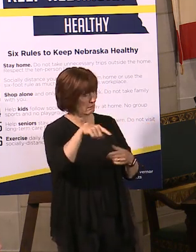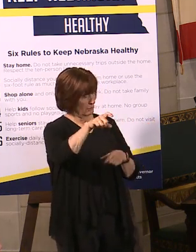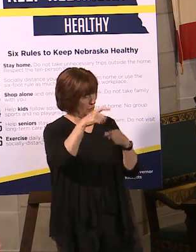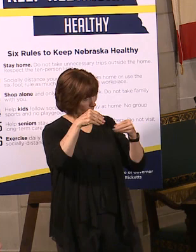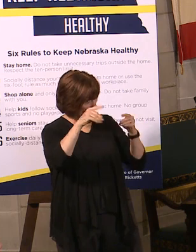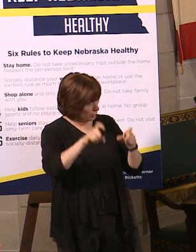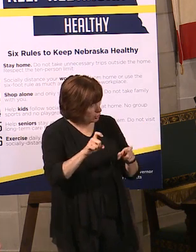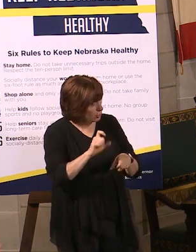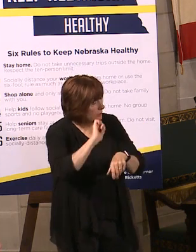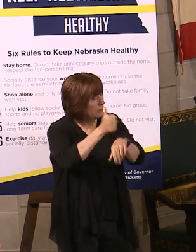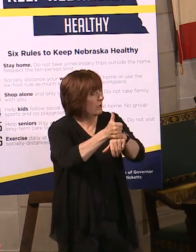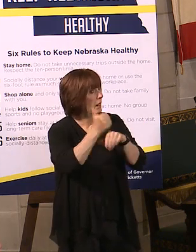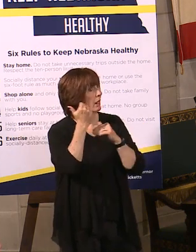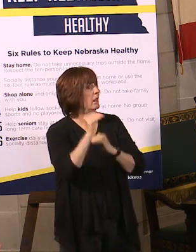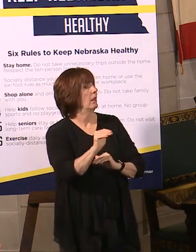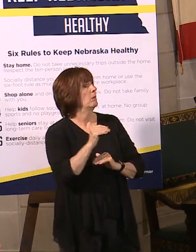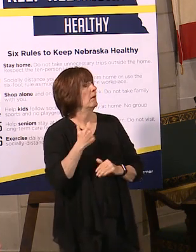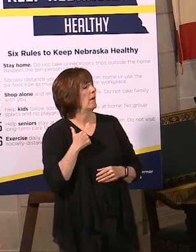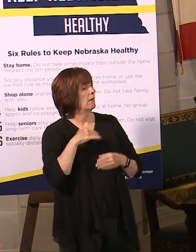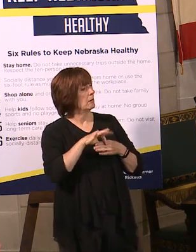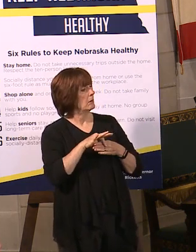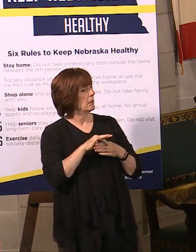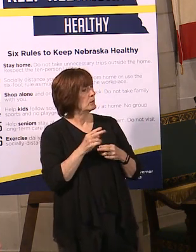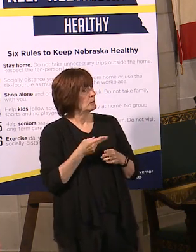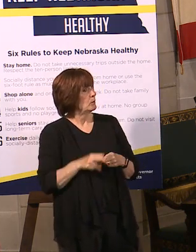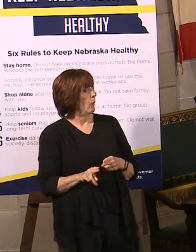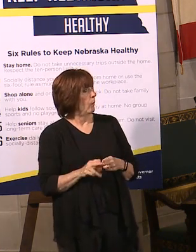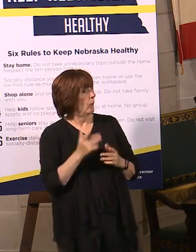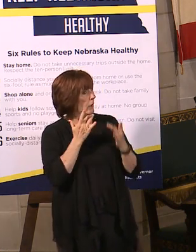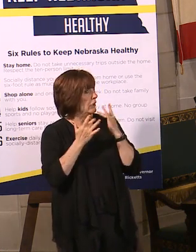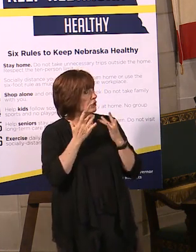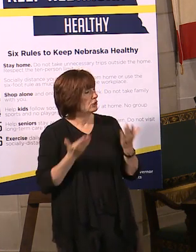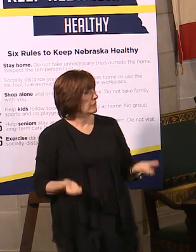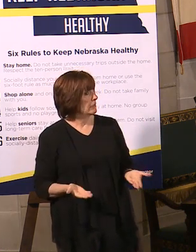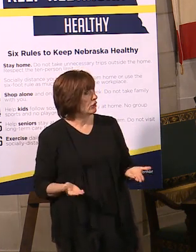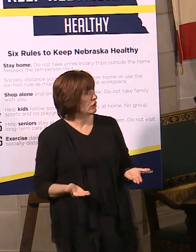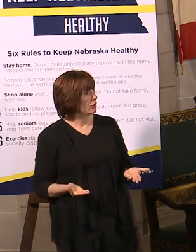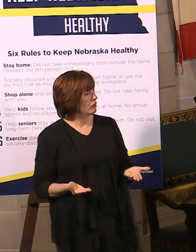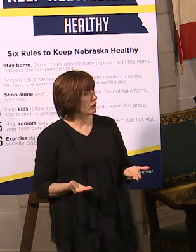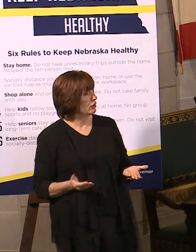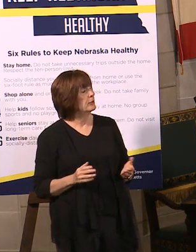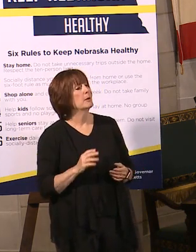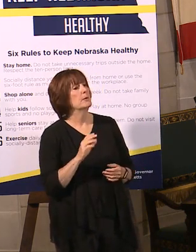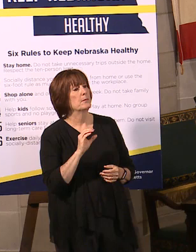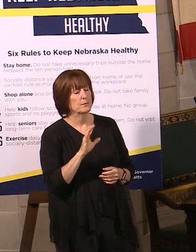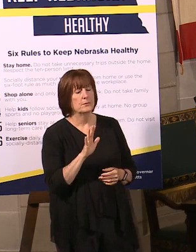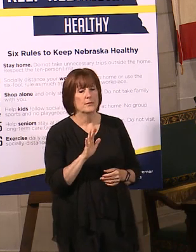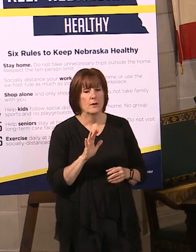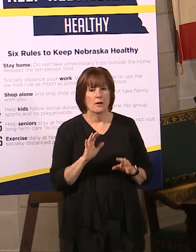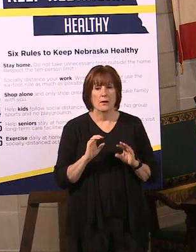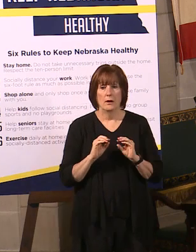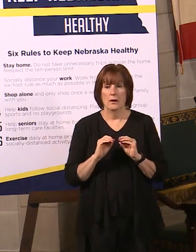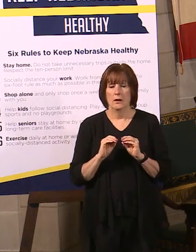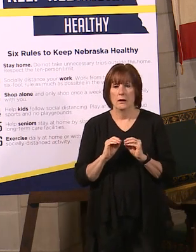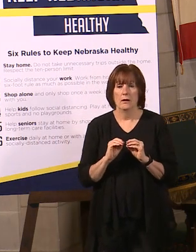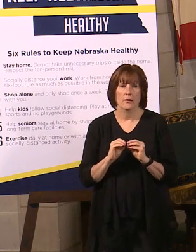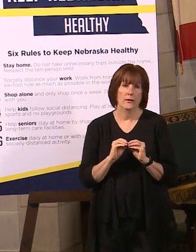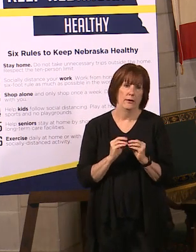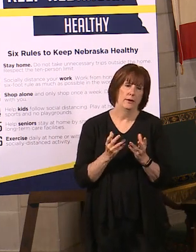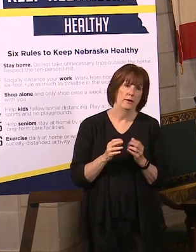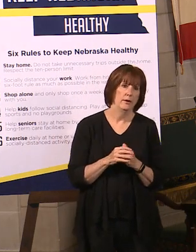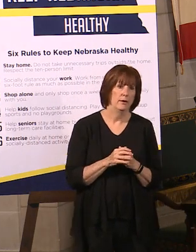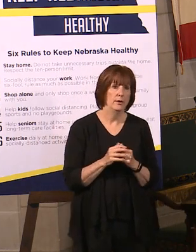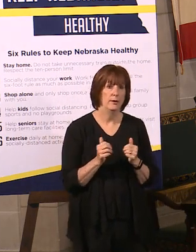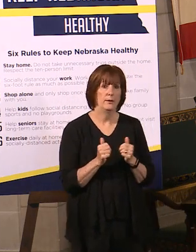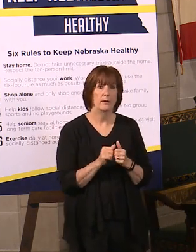that? Do we have a meat shortage in this country? So to unpack that just a little bit, obviously with